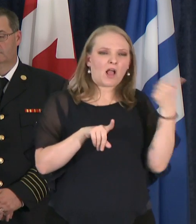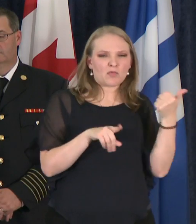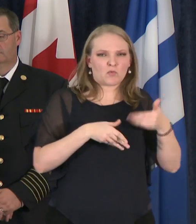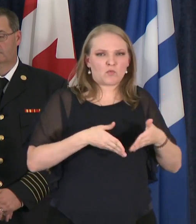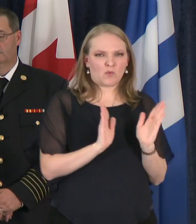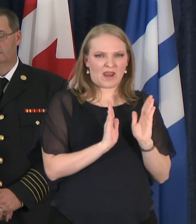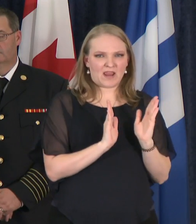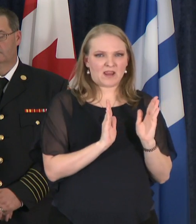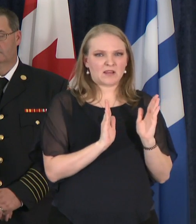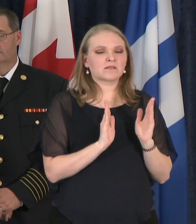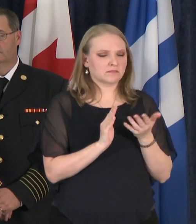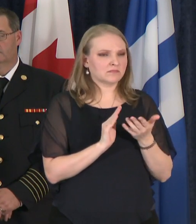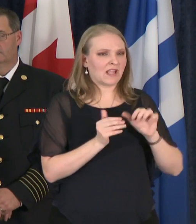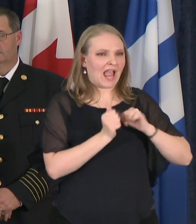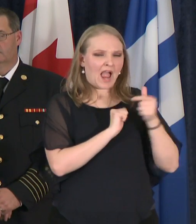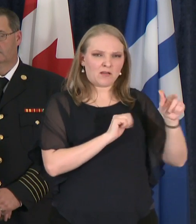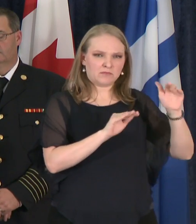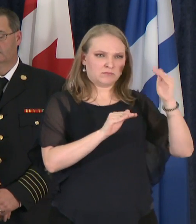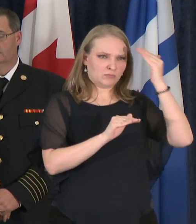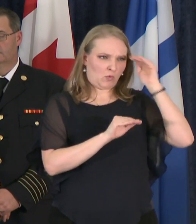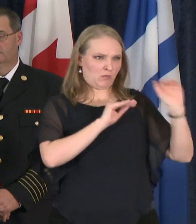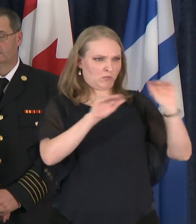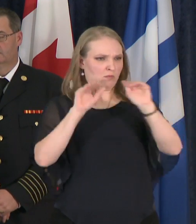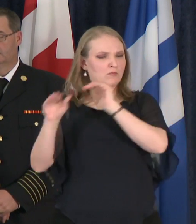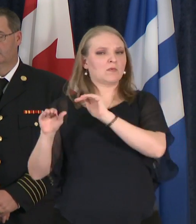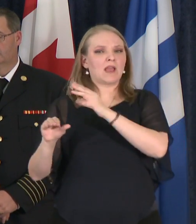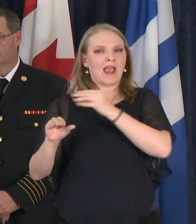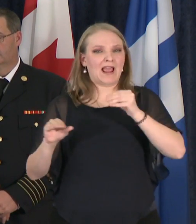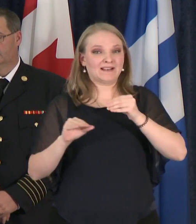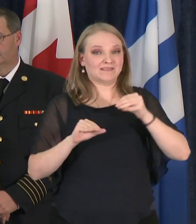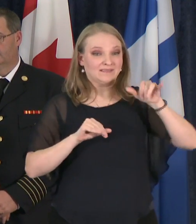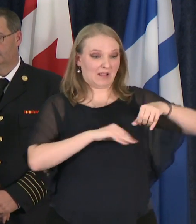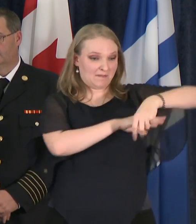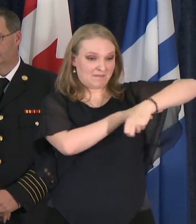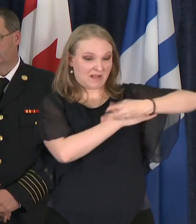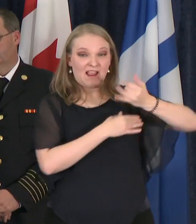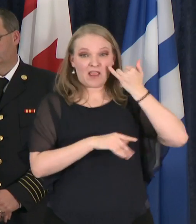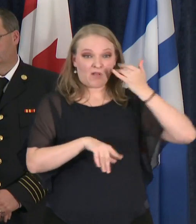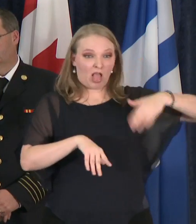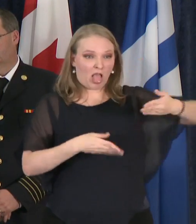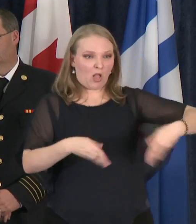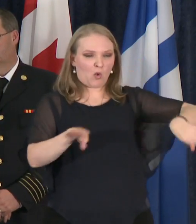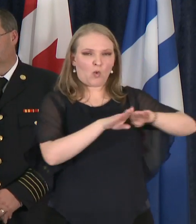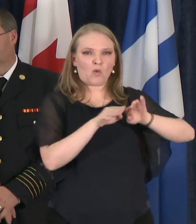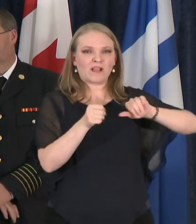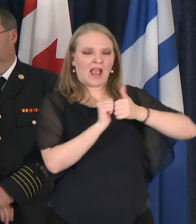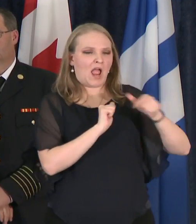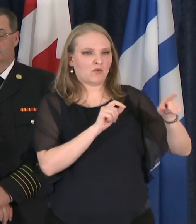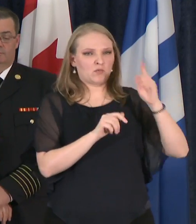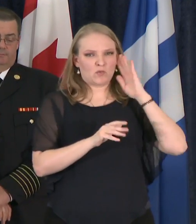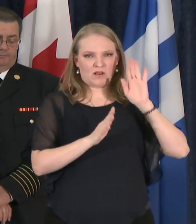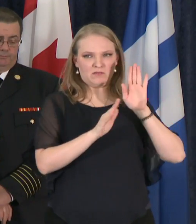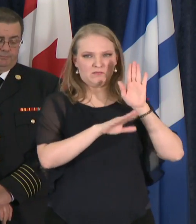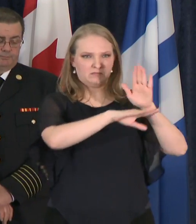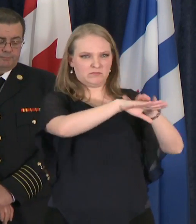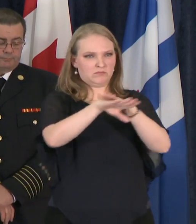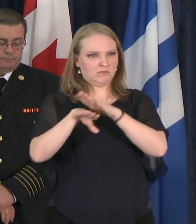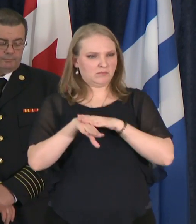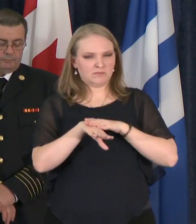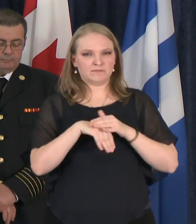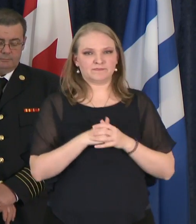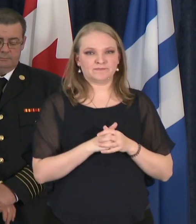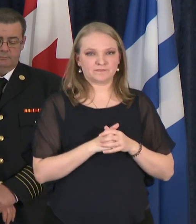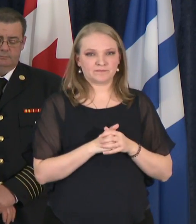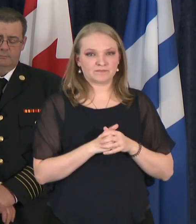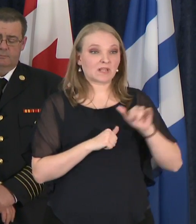them after 12 o'clock this morning or tomorrow morning. So with respect to communications, I may turn that over to my